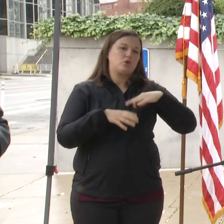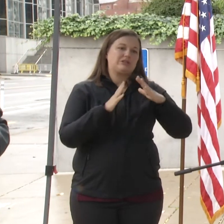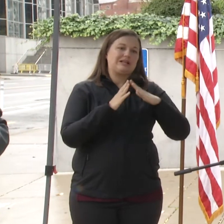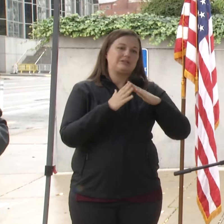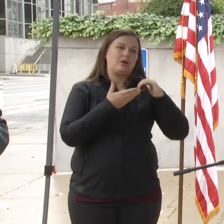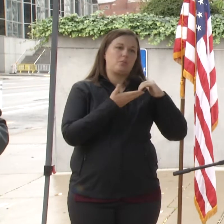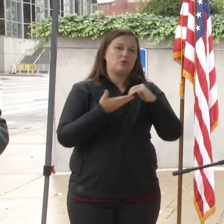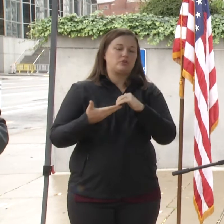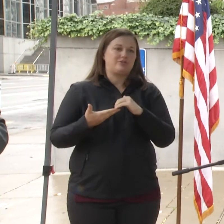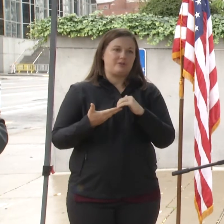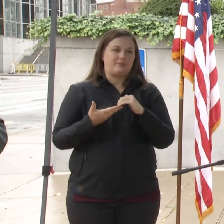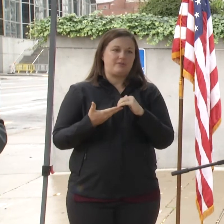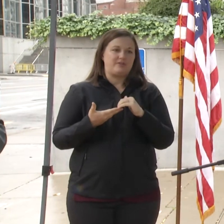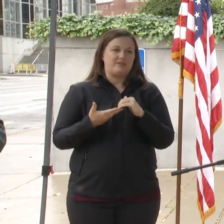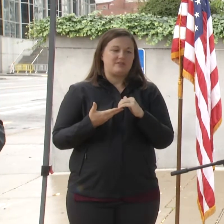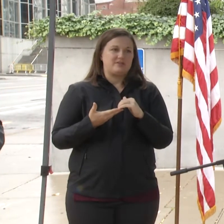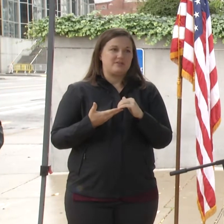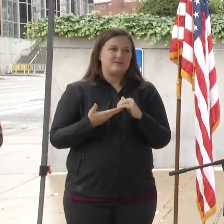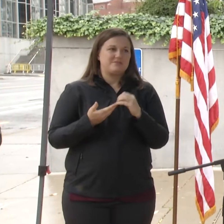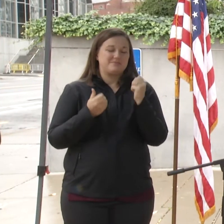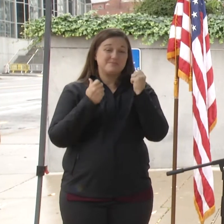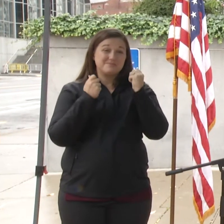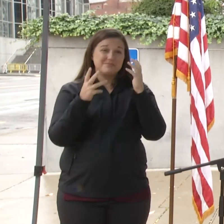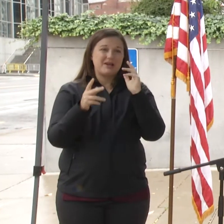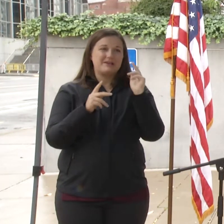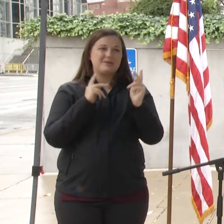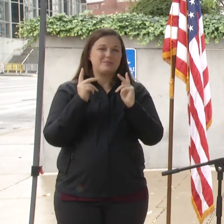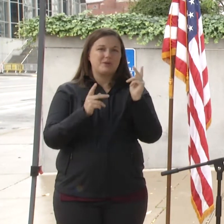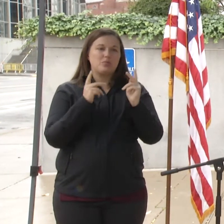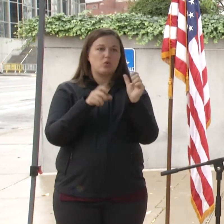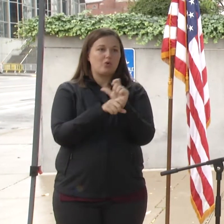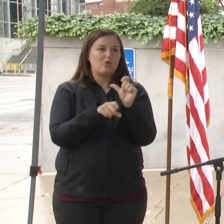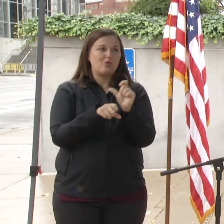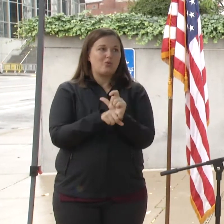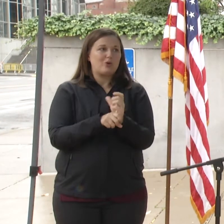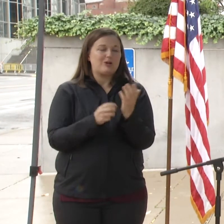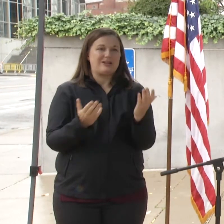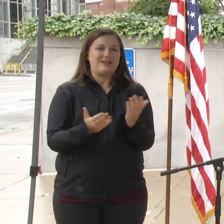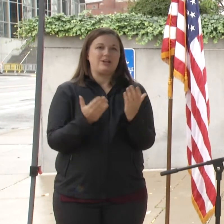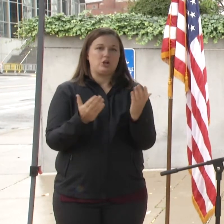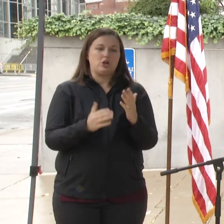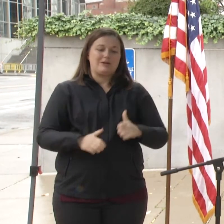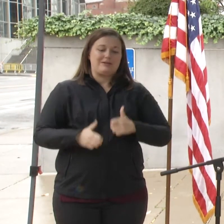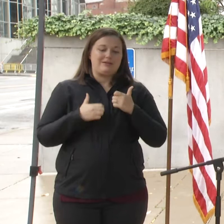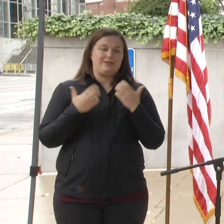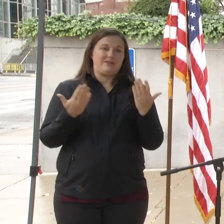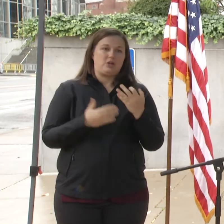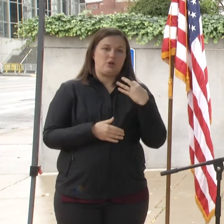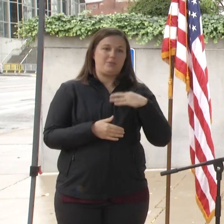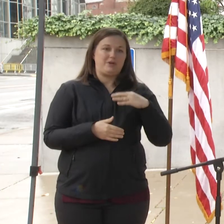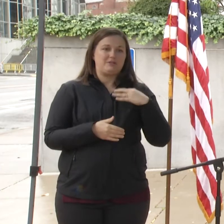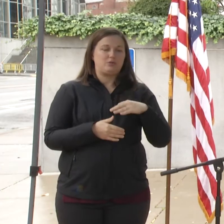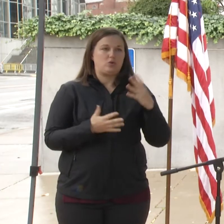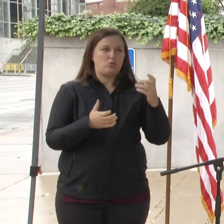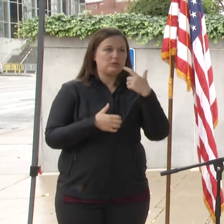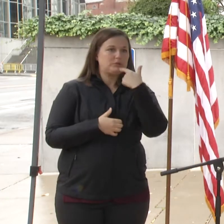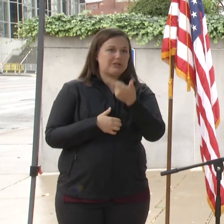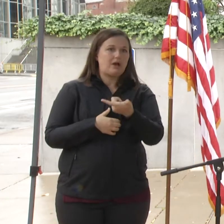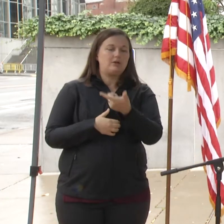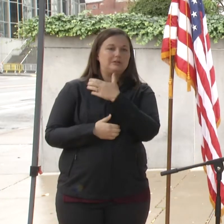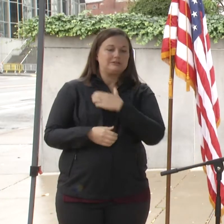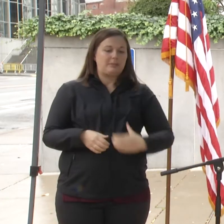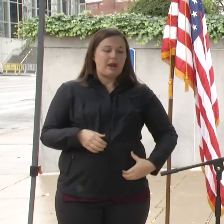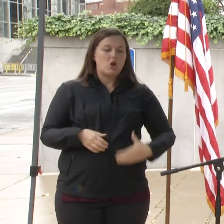thousands of folks who historically call downtown Pittsburgh their place of work and their place of residence, thanks to the Mayor and Director Ricks for